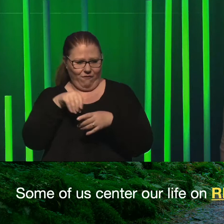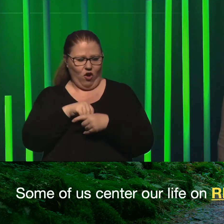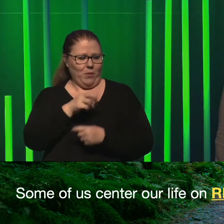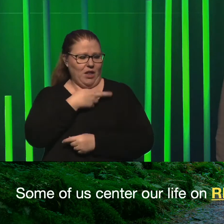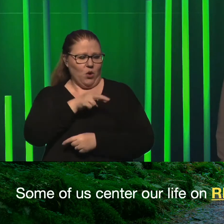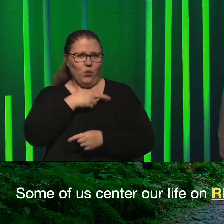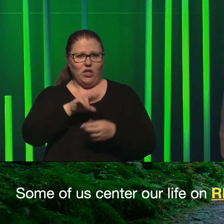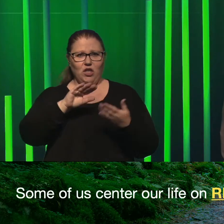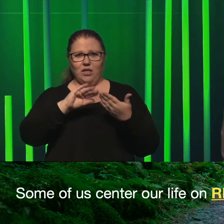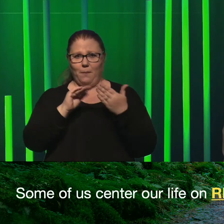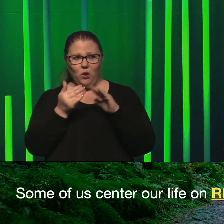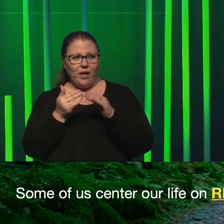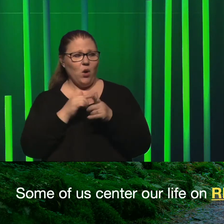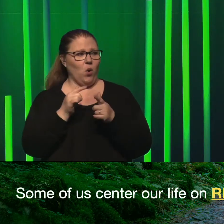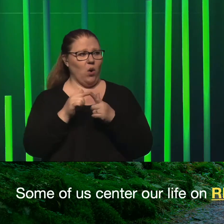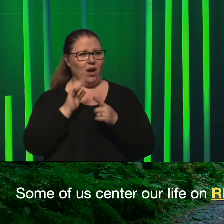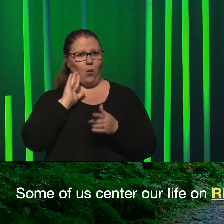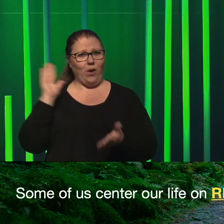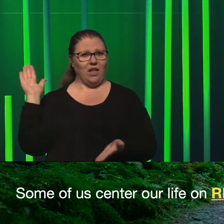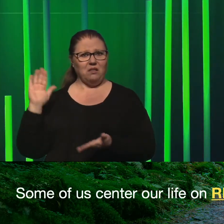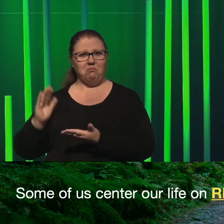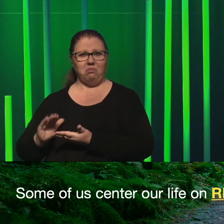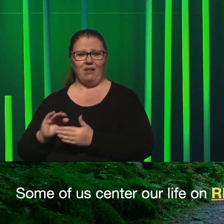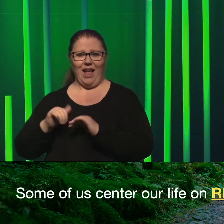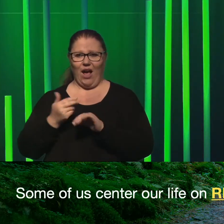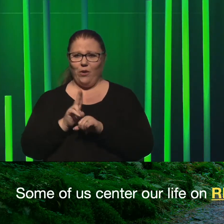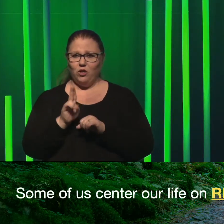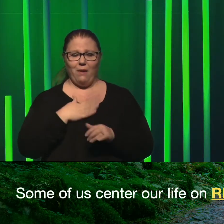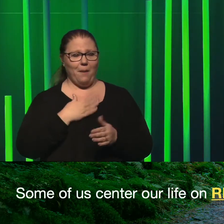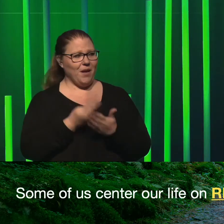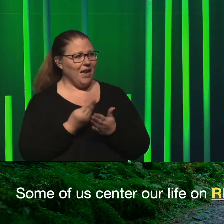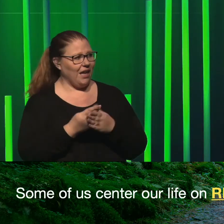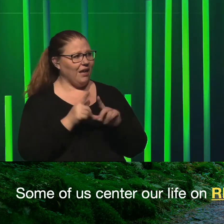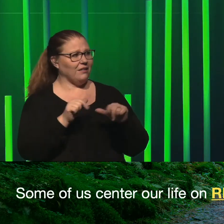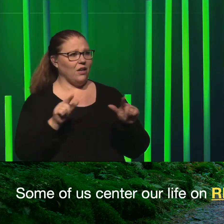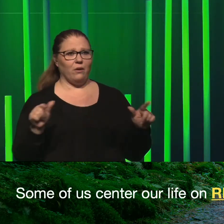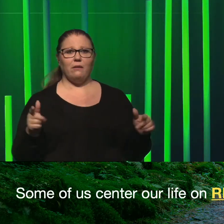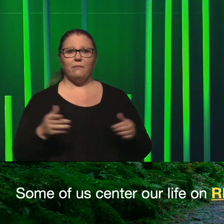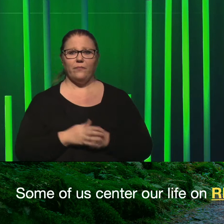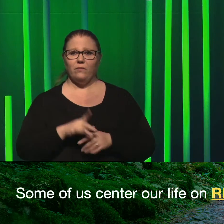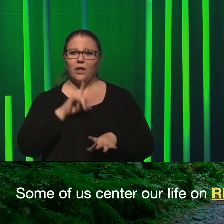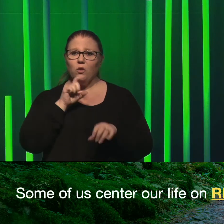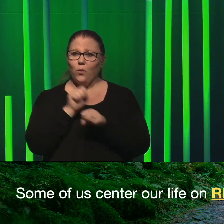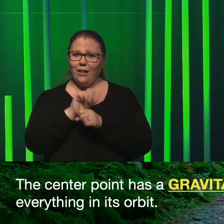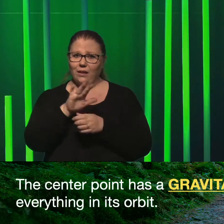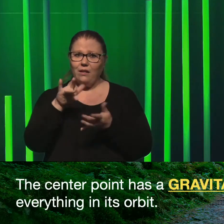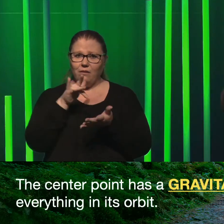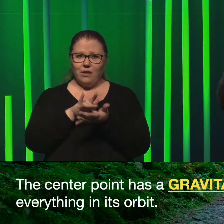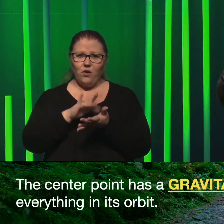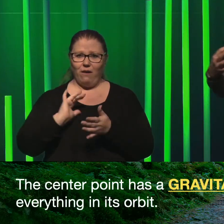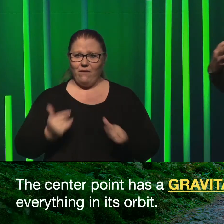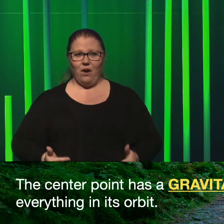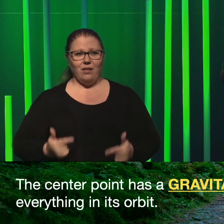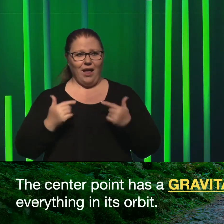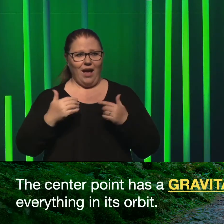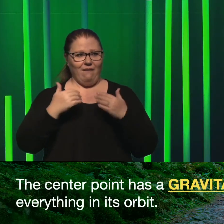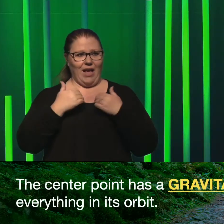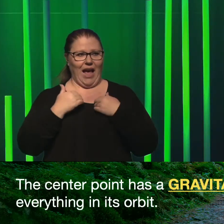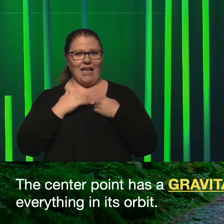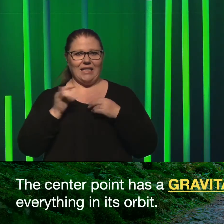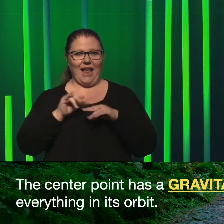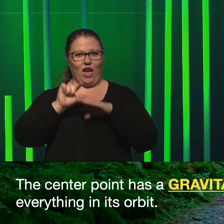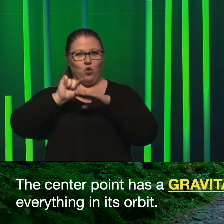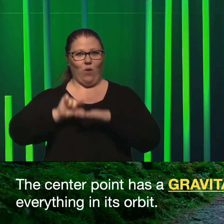religious community, or will it diminish it, how I use my money, all of those things? Because the reality is the center point of our life has kind of a